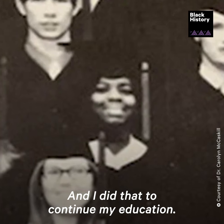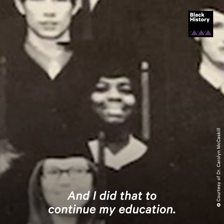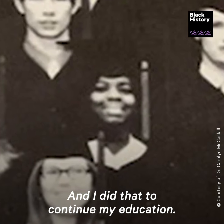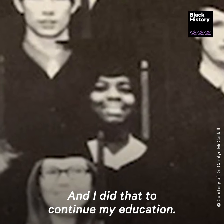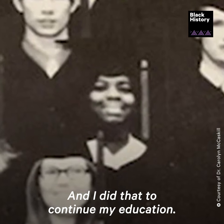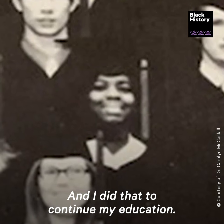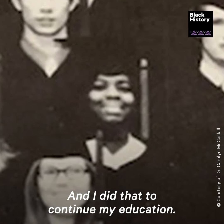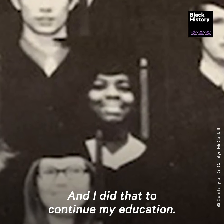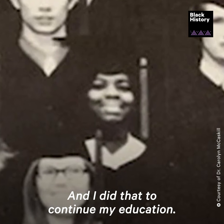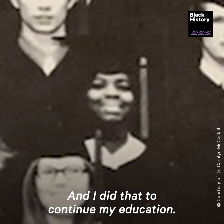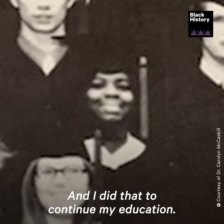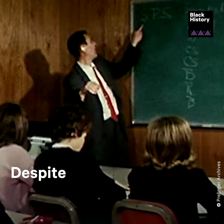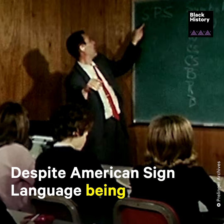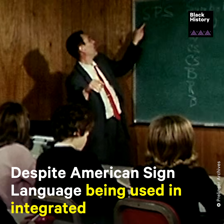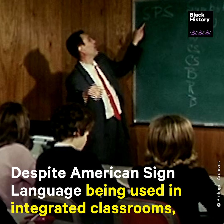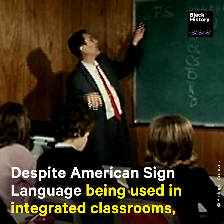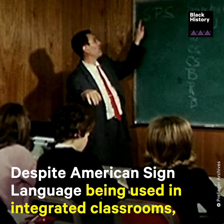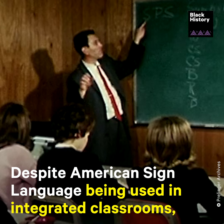my education.